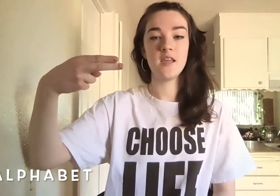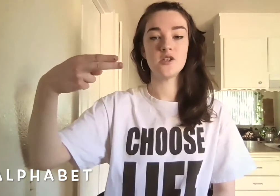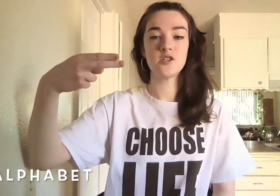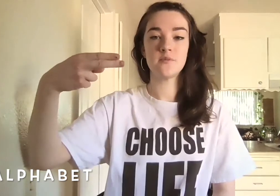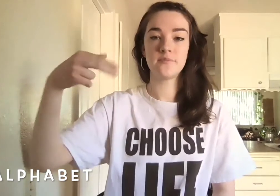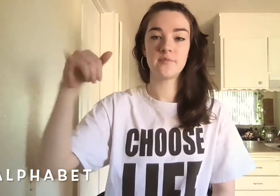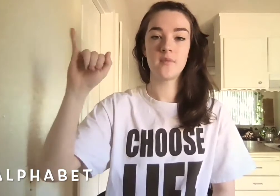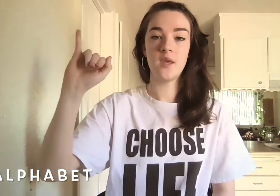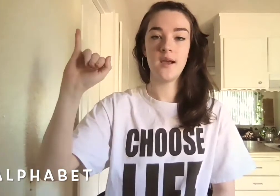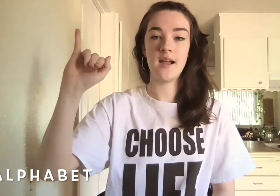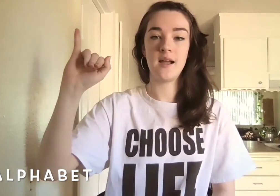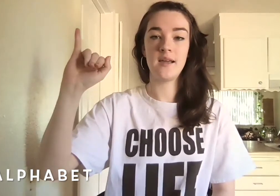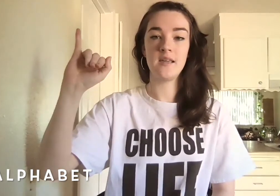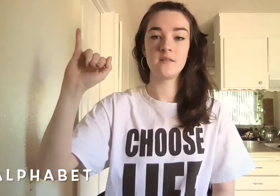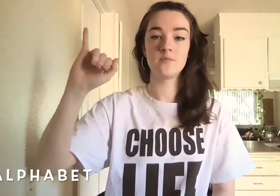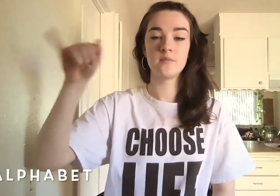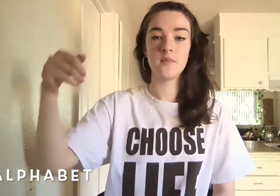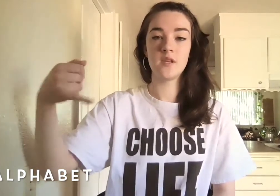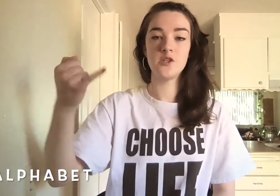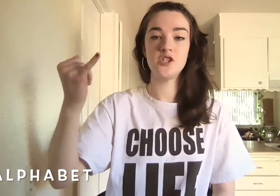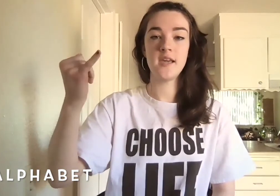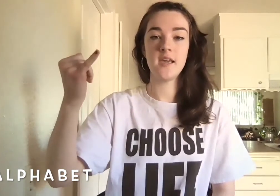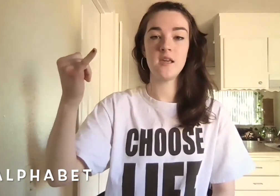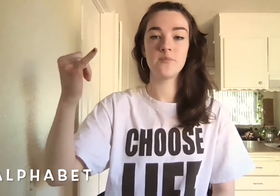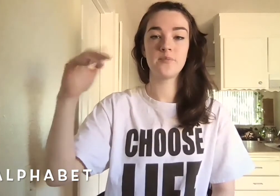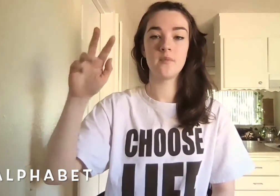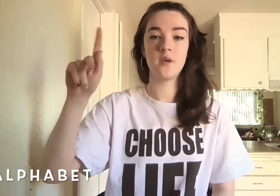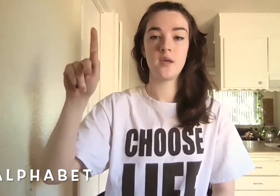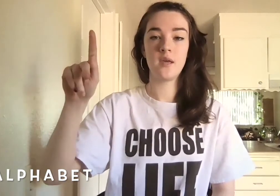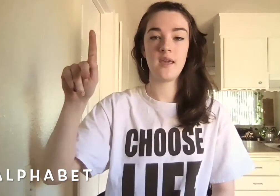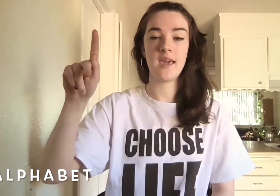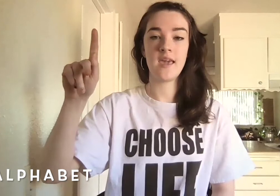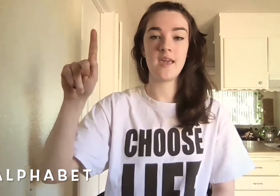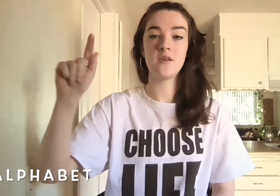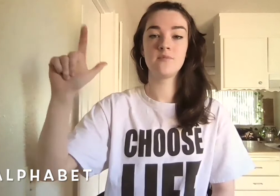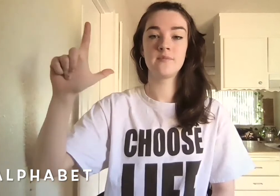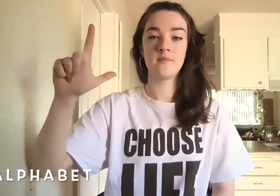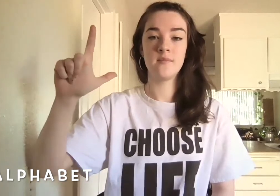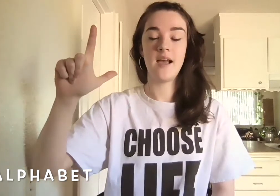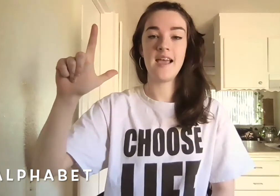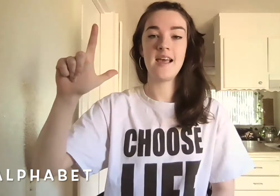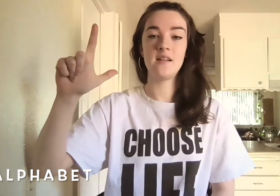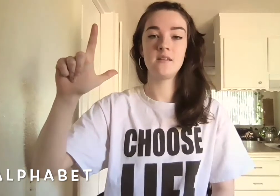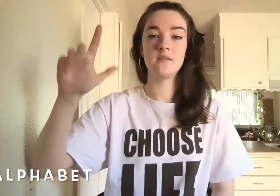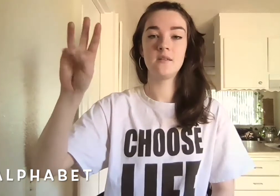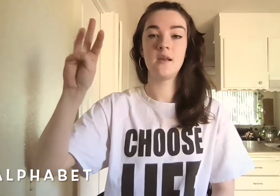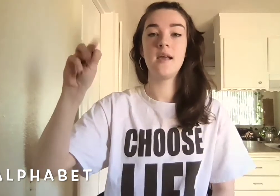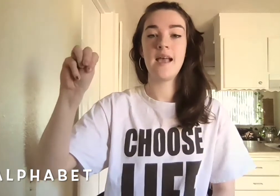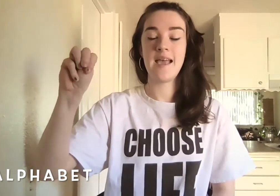H, I, J, K, L,